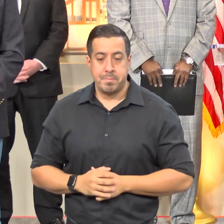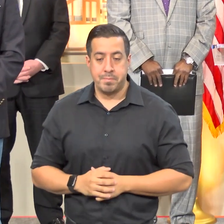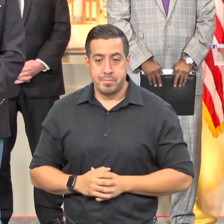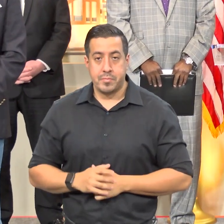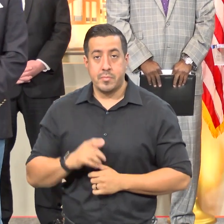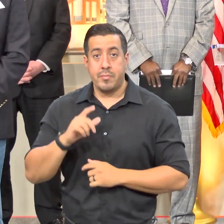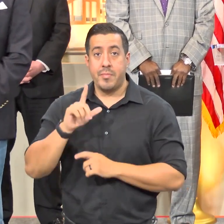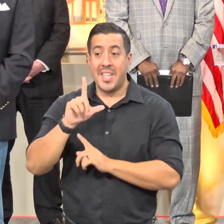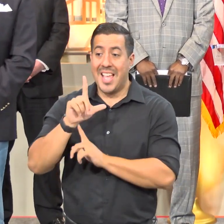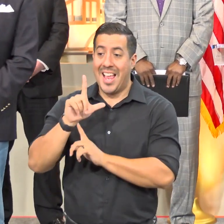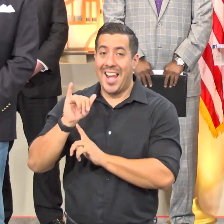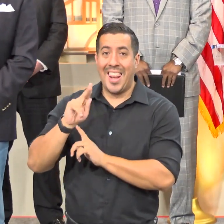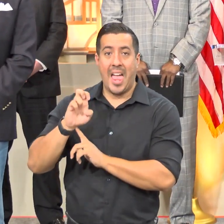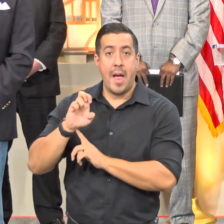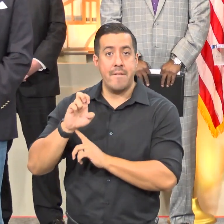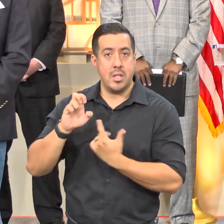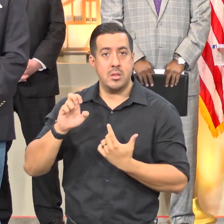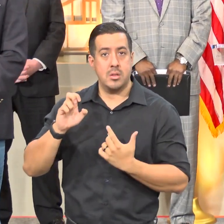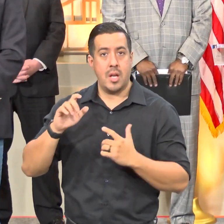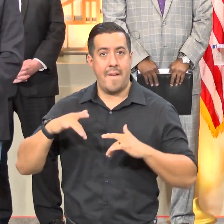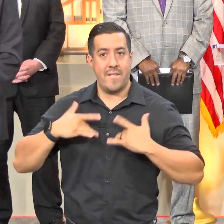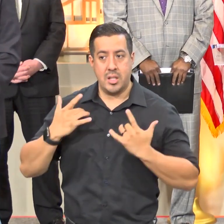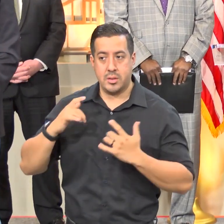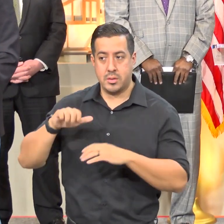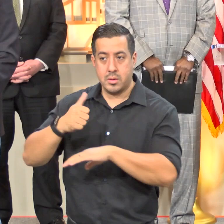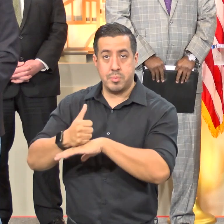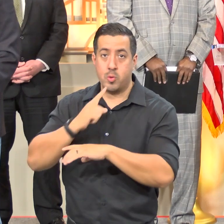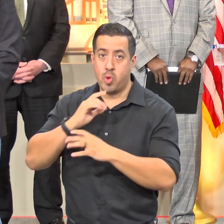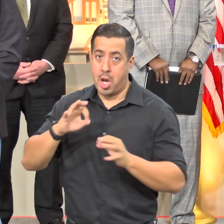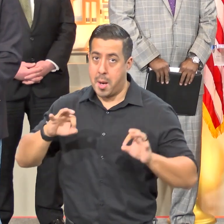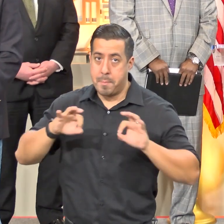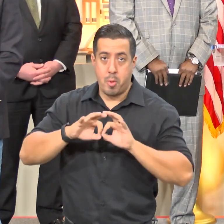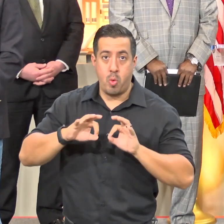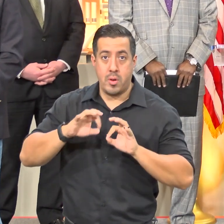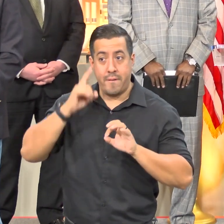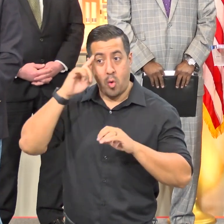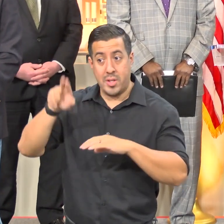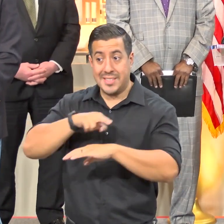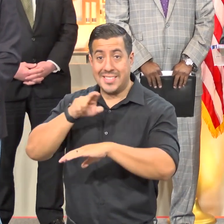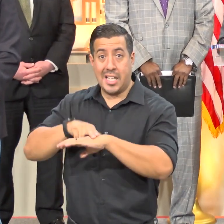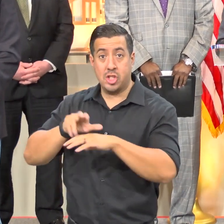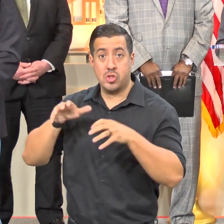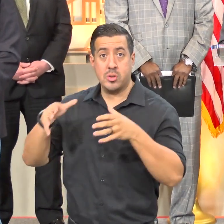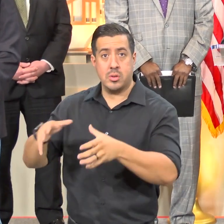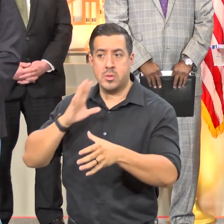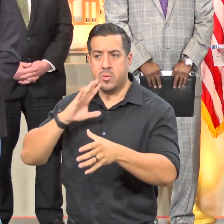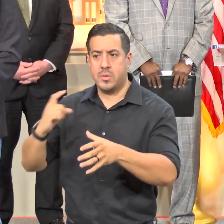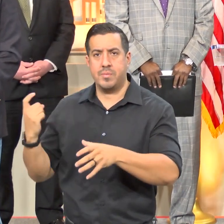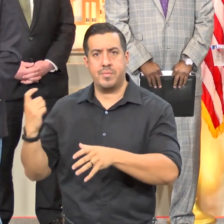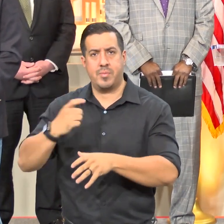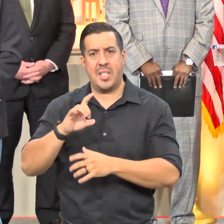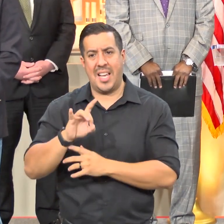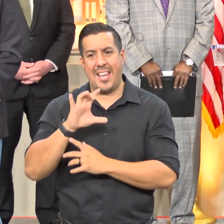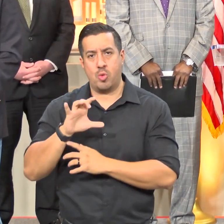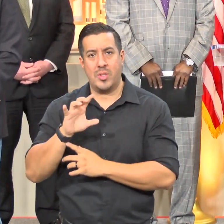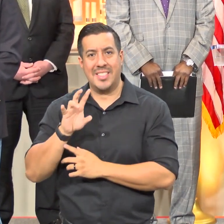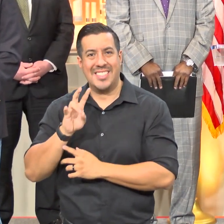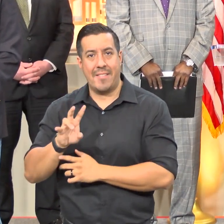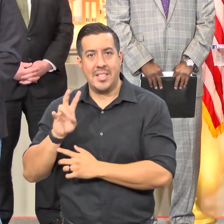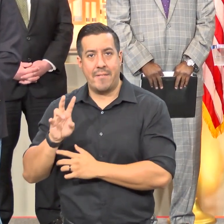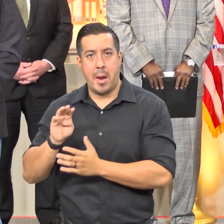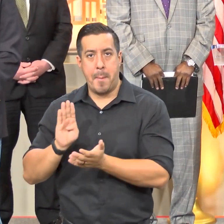Live events are important to the industry. Nationally, they contribute over $877